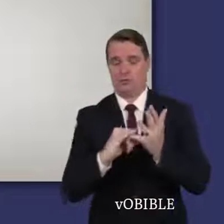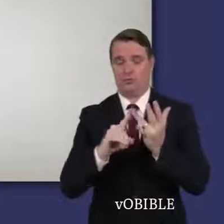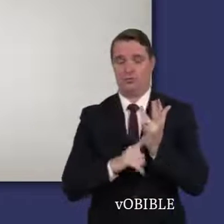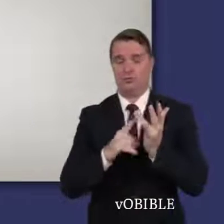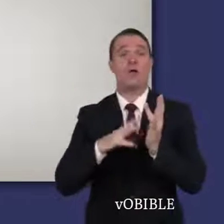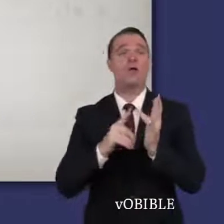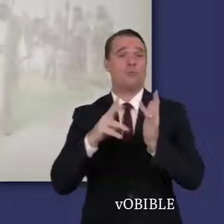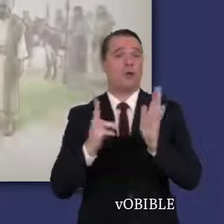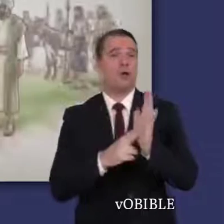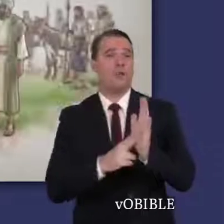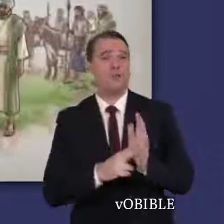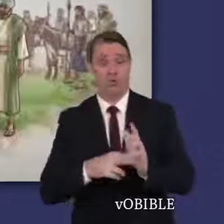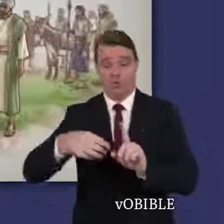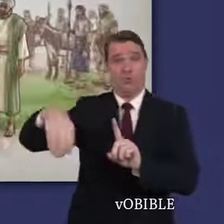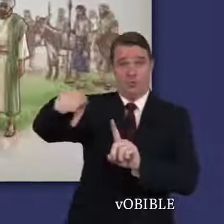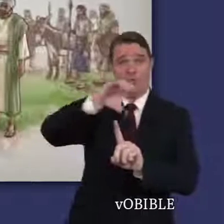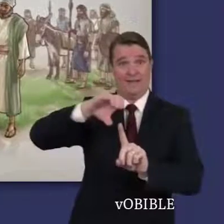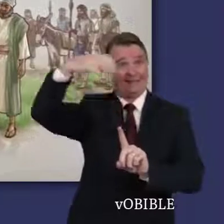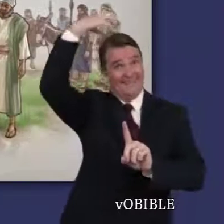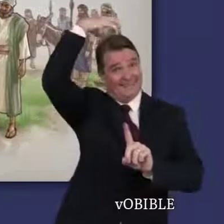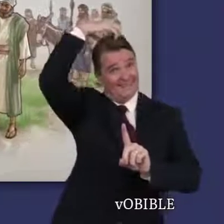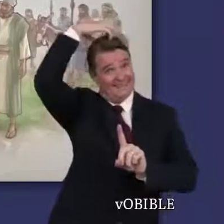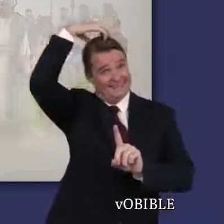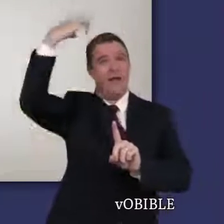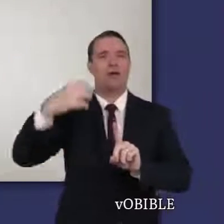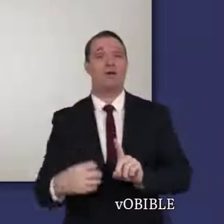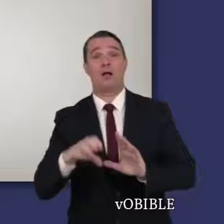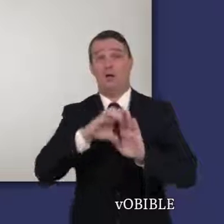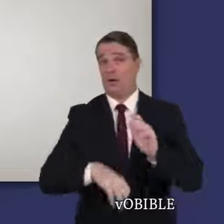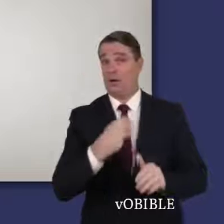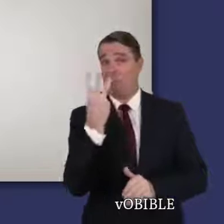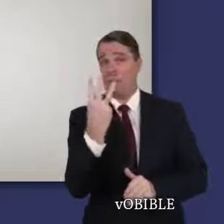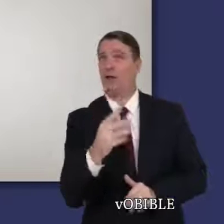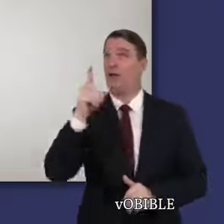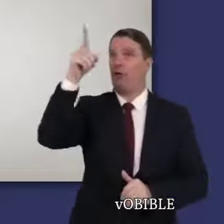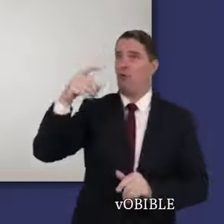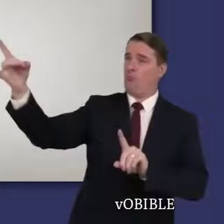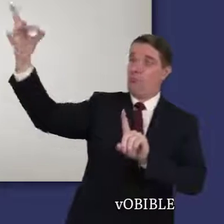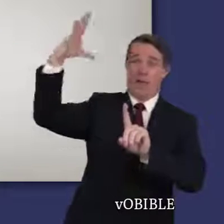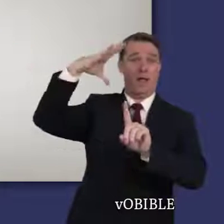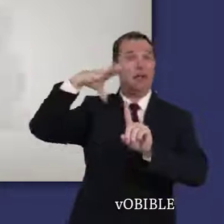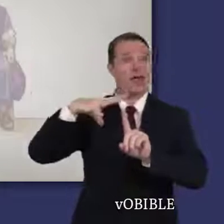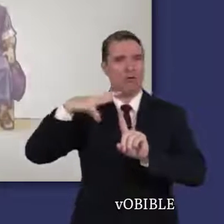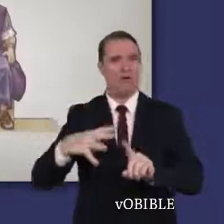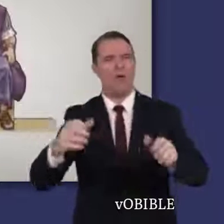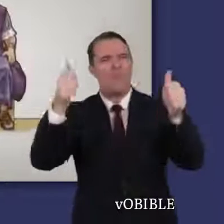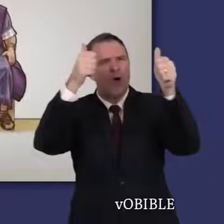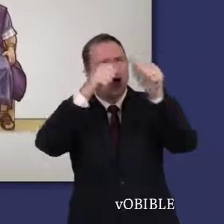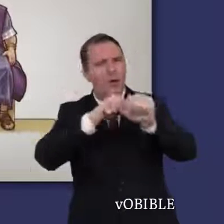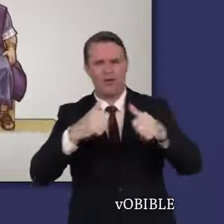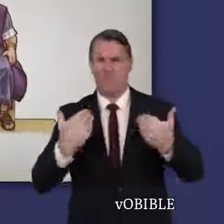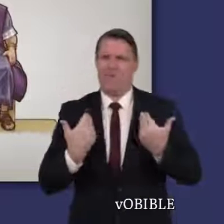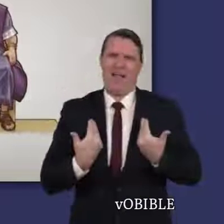In chapter 1, Solomon is anointed as king. In chapter 3, Jehovah blesses King Solomon